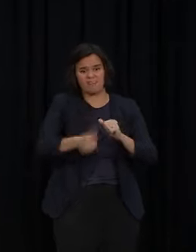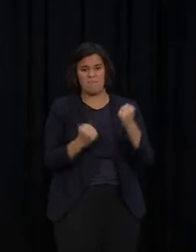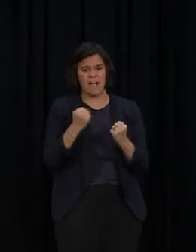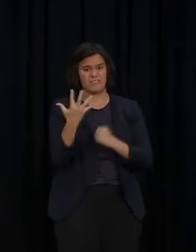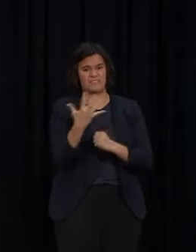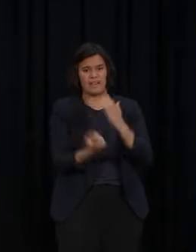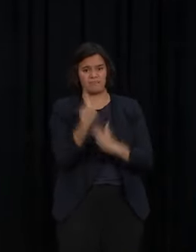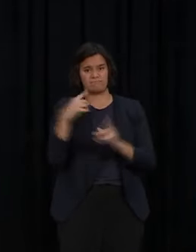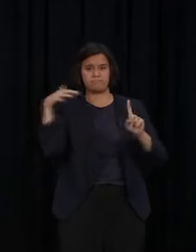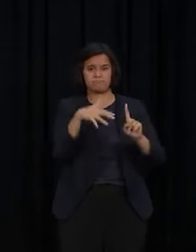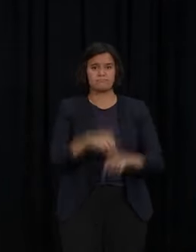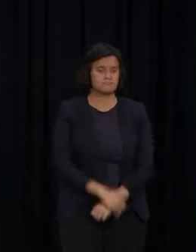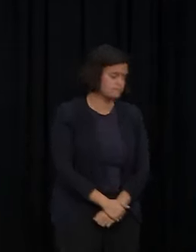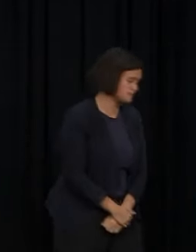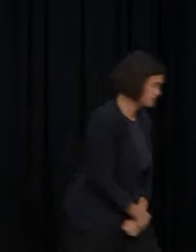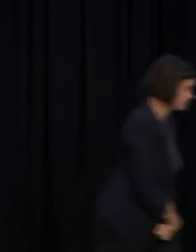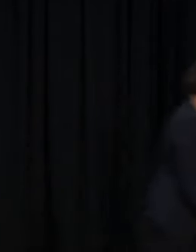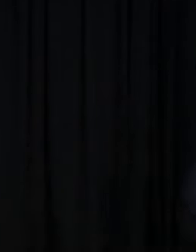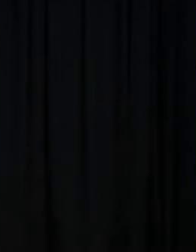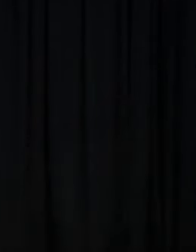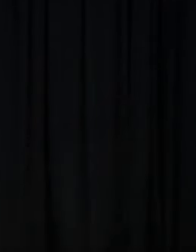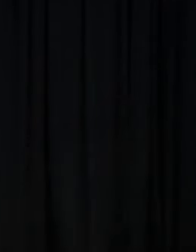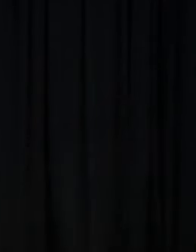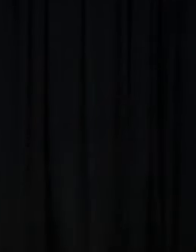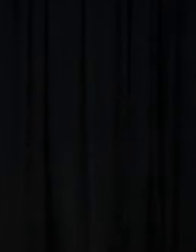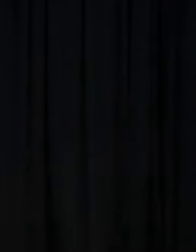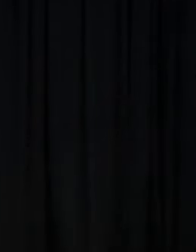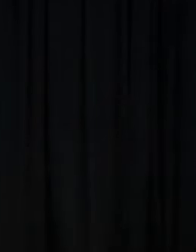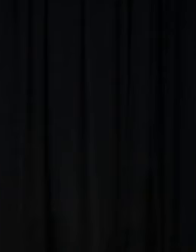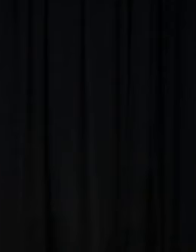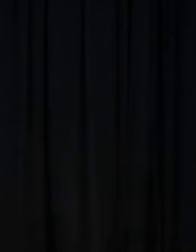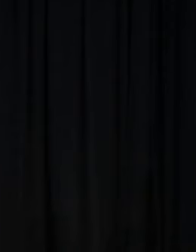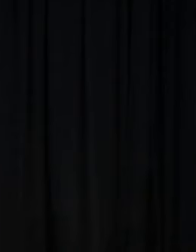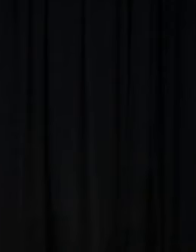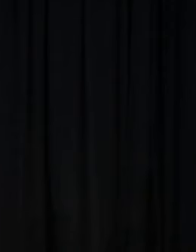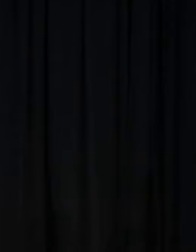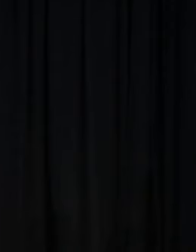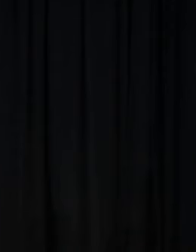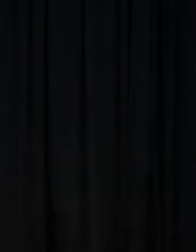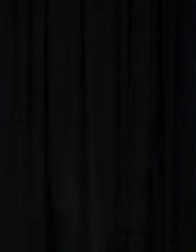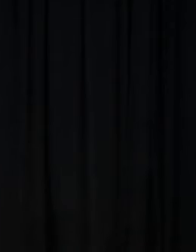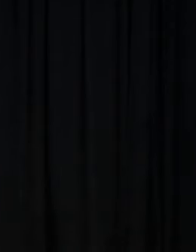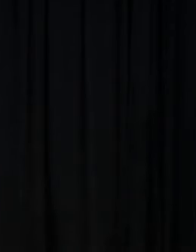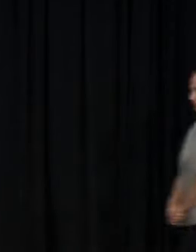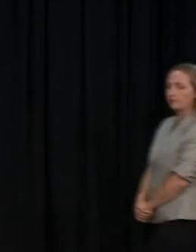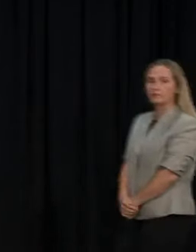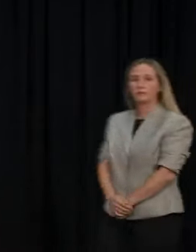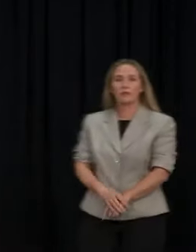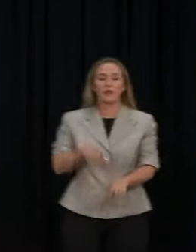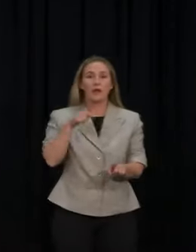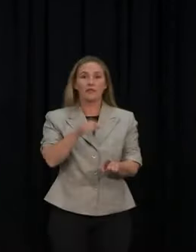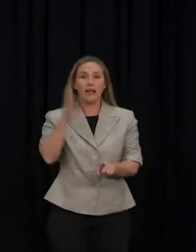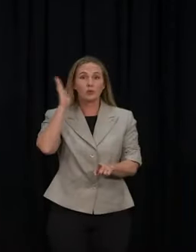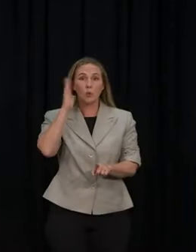principal and the board have responded to this and have said that they have no further public comments to make